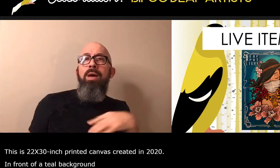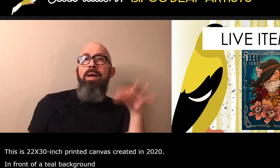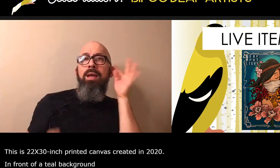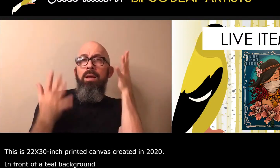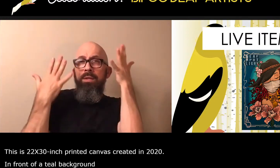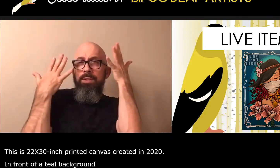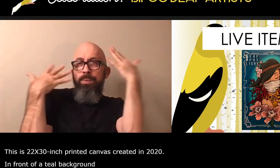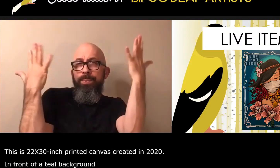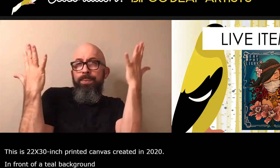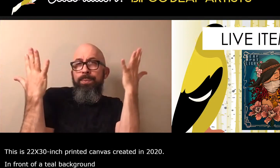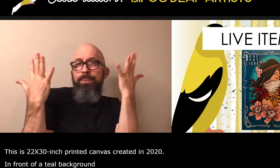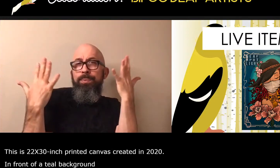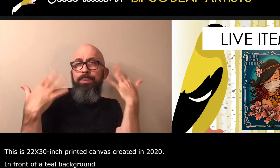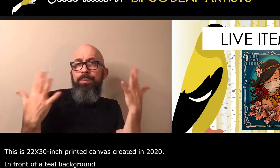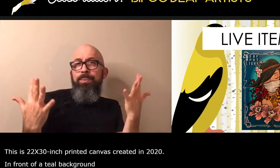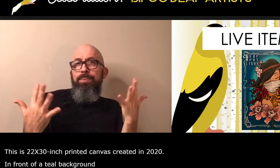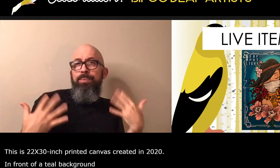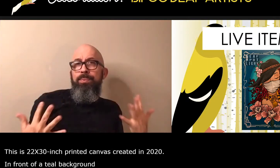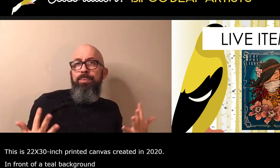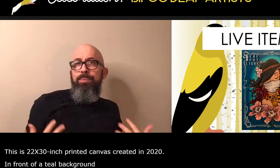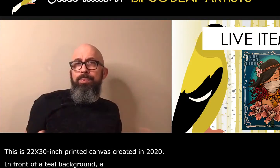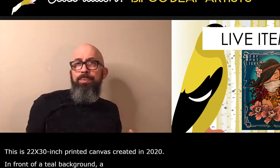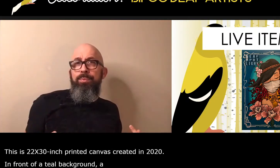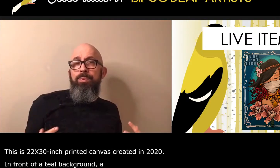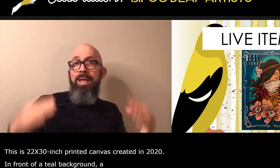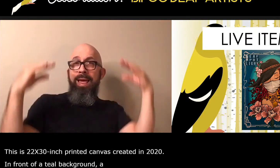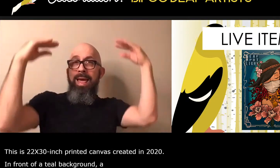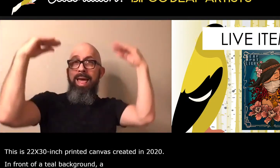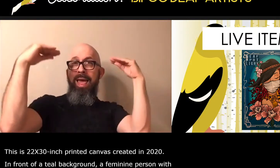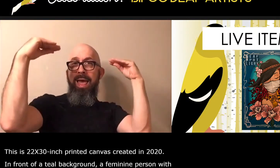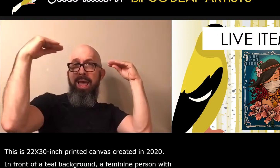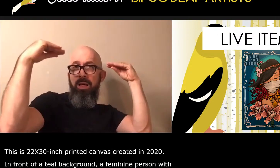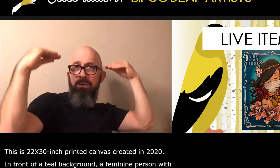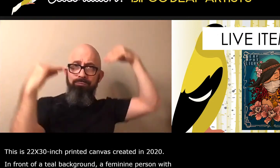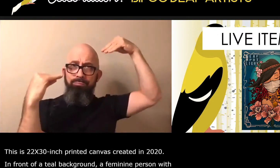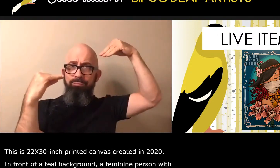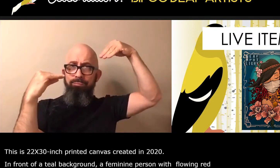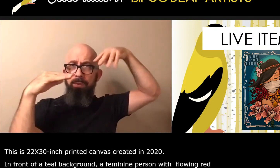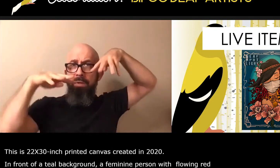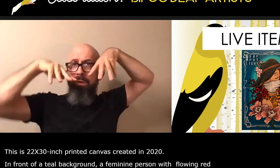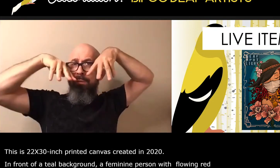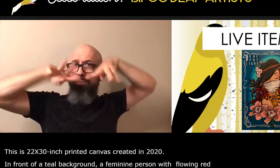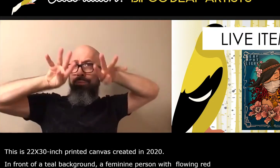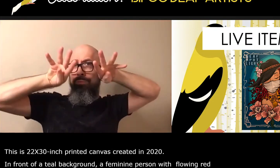a feminine person with flowing red hair,